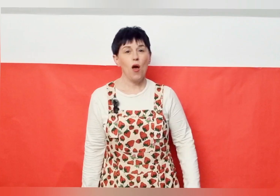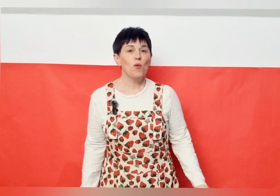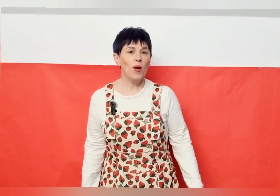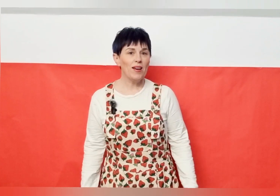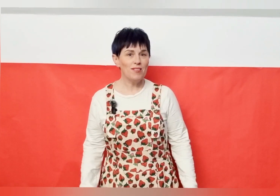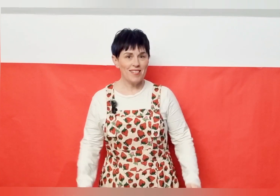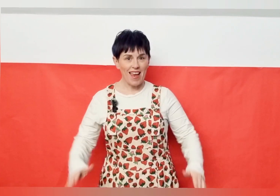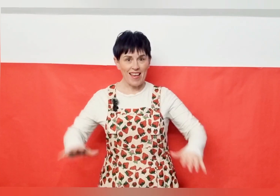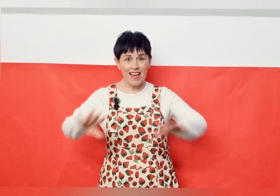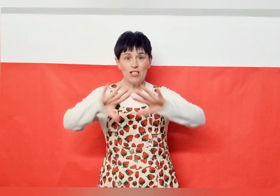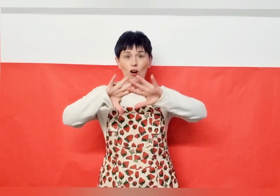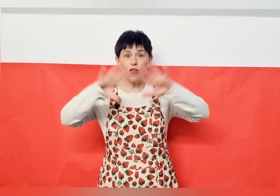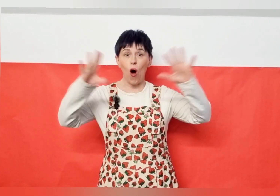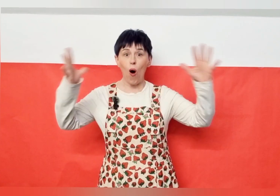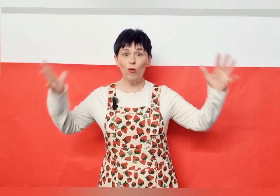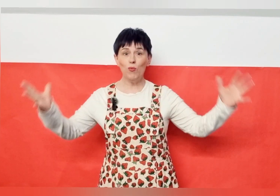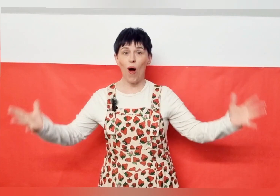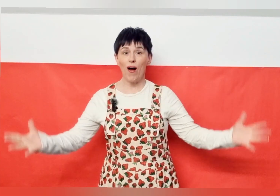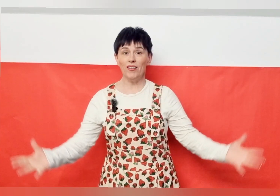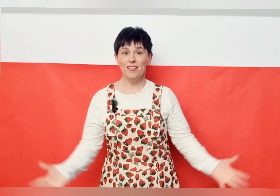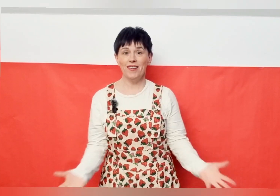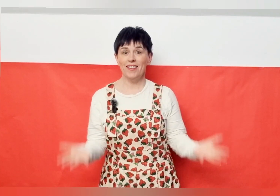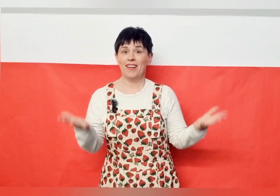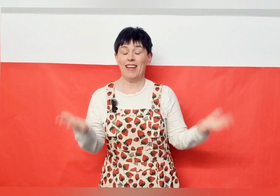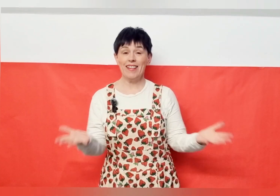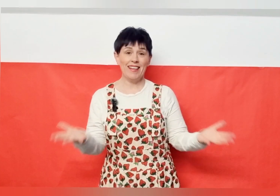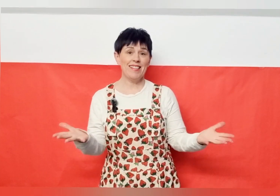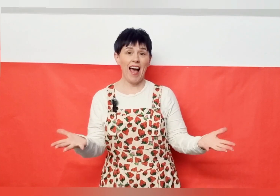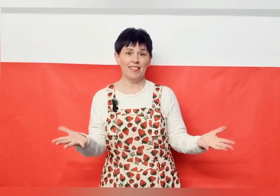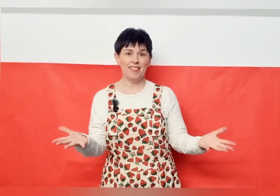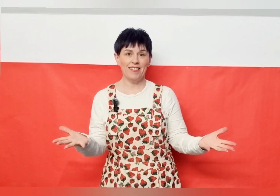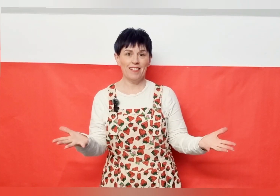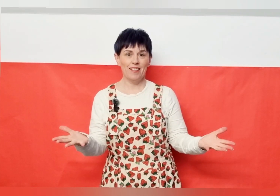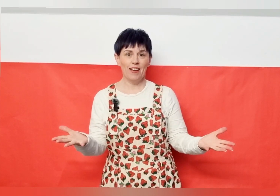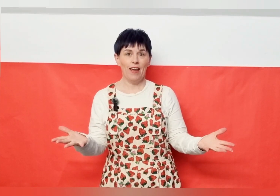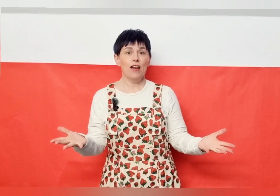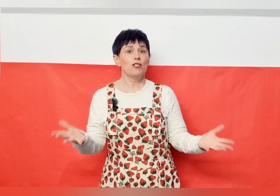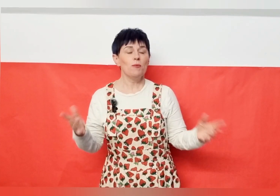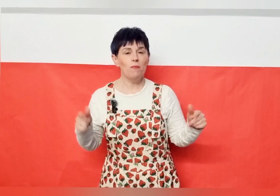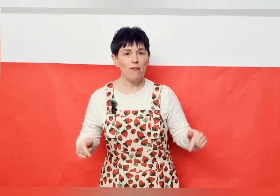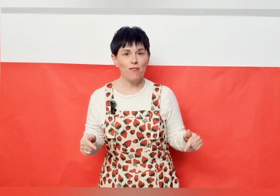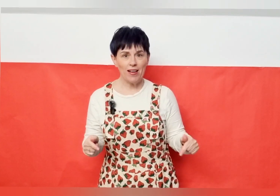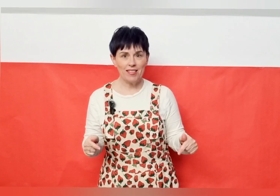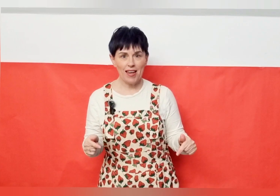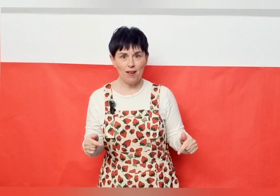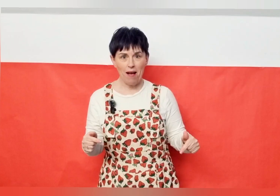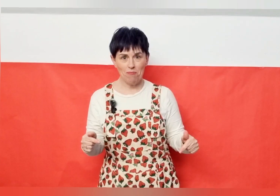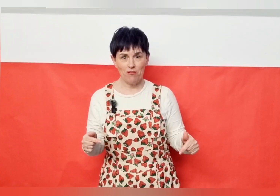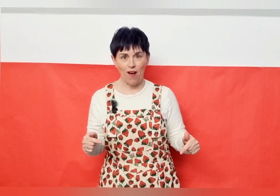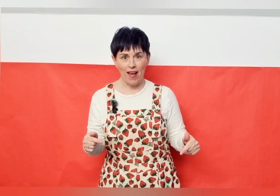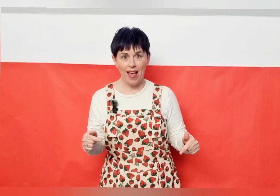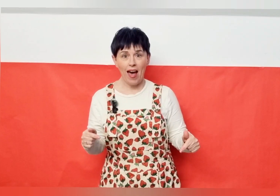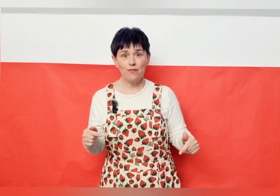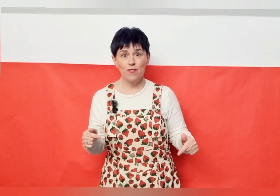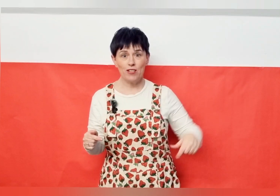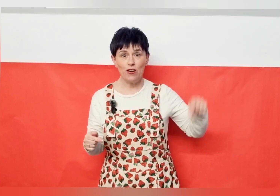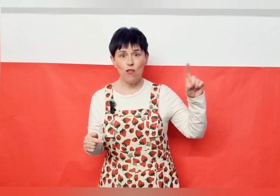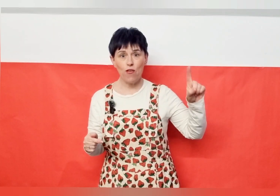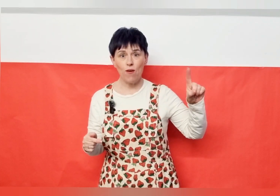We're going to sing He's Got the Whole World in His Hands. Some of my friends here at Amplify have written